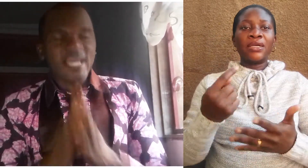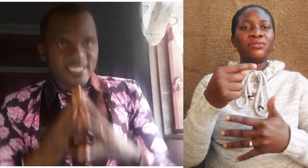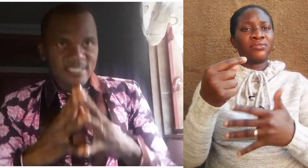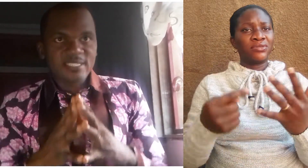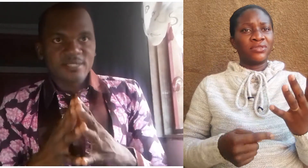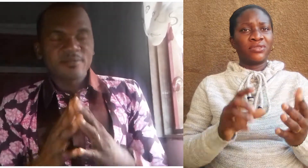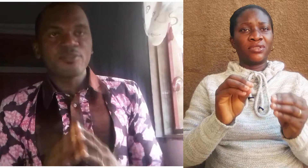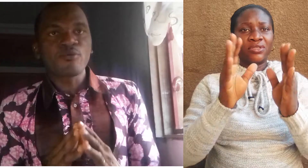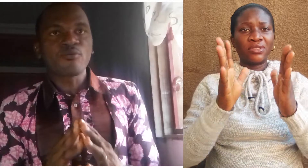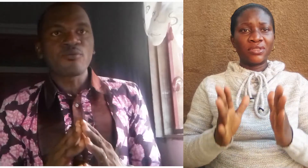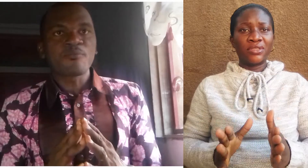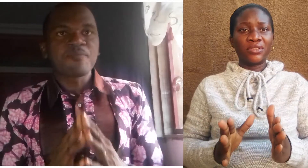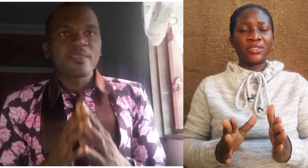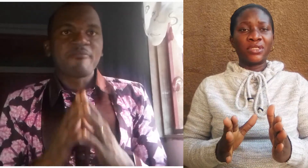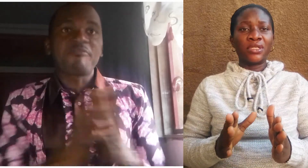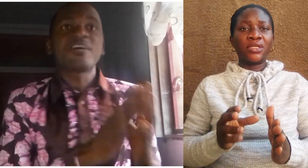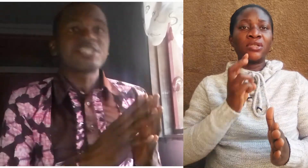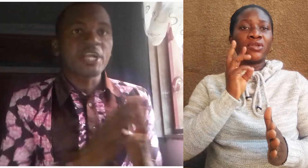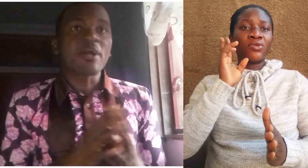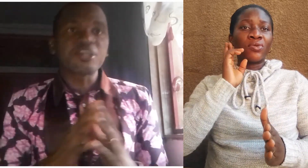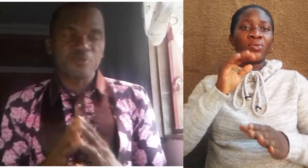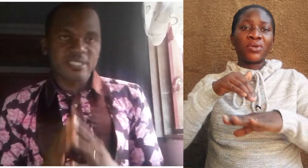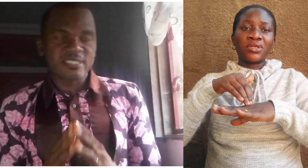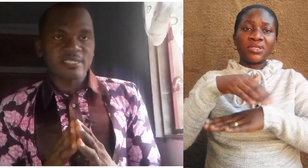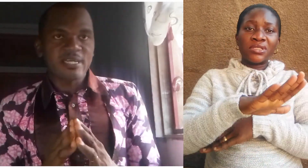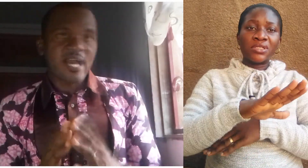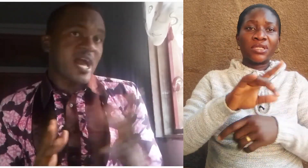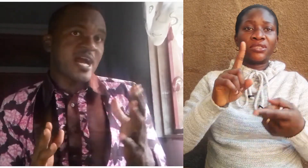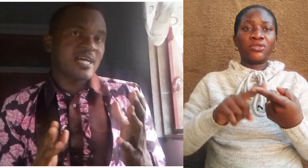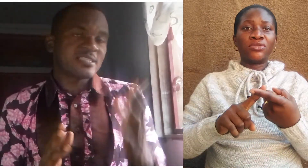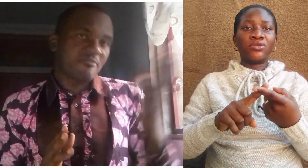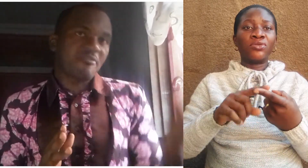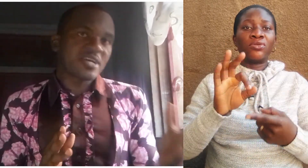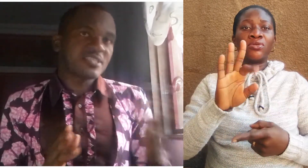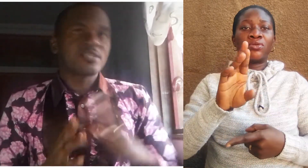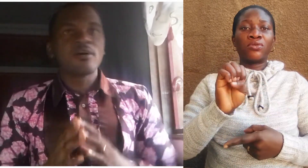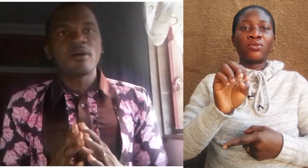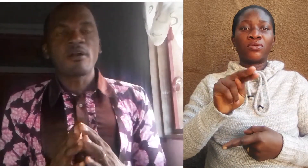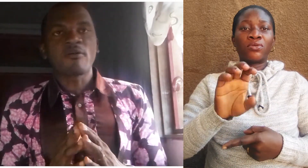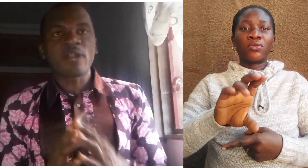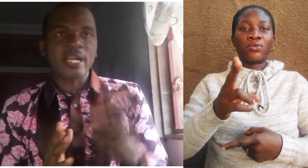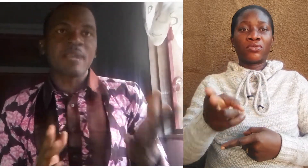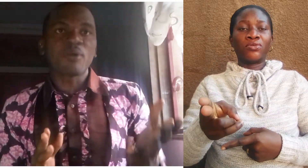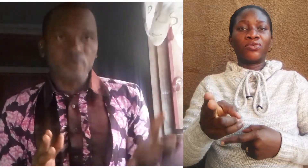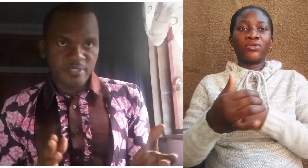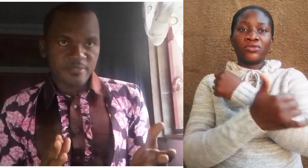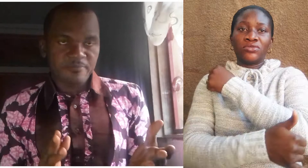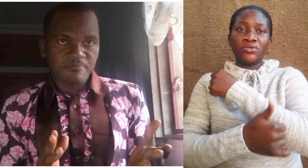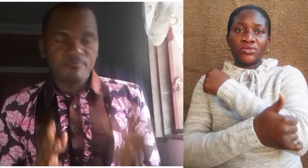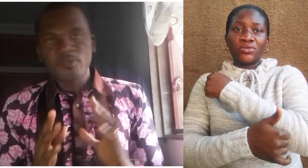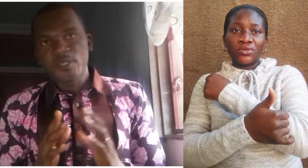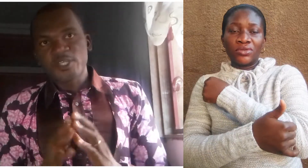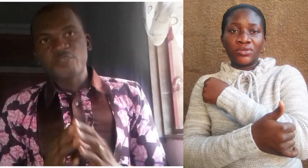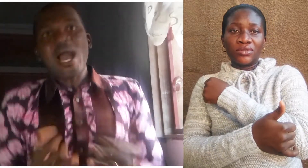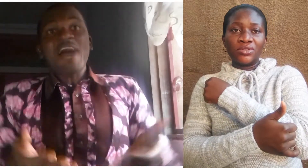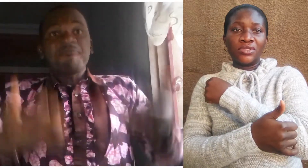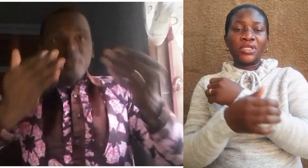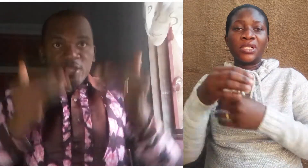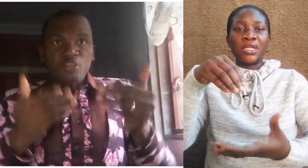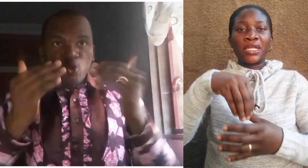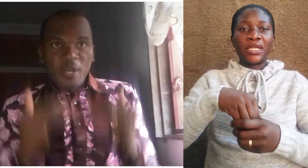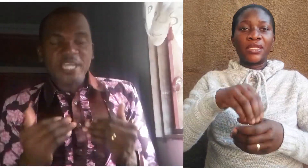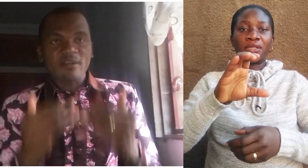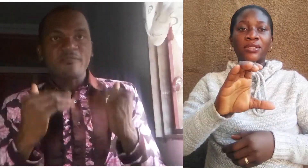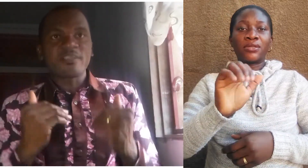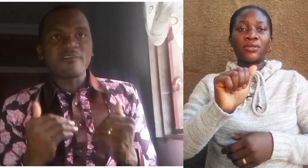being sent to French countries as France or Cameroon. So